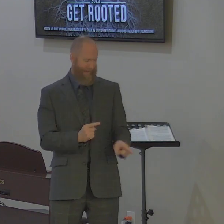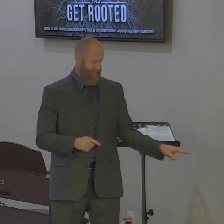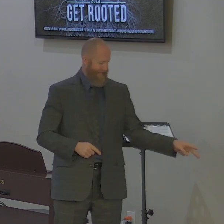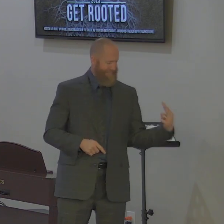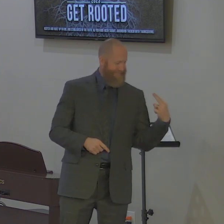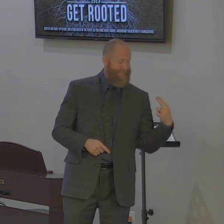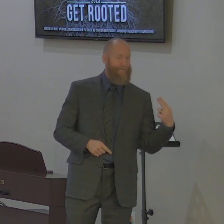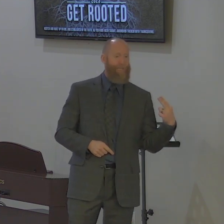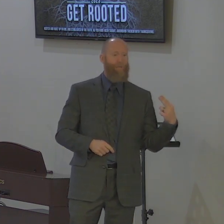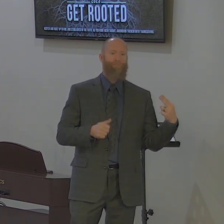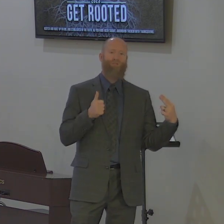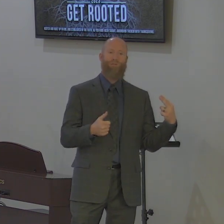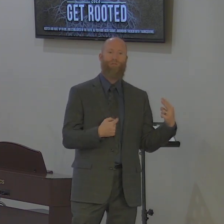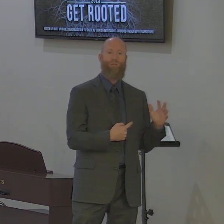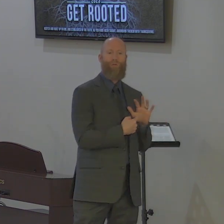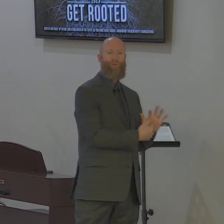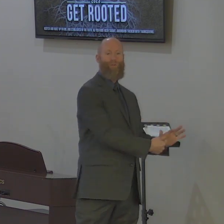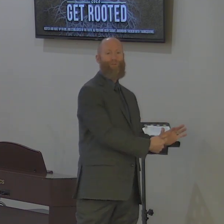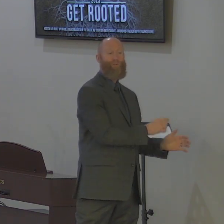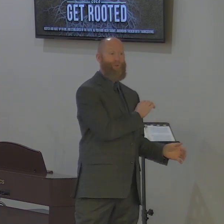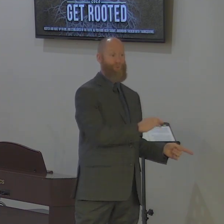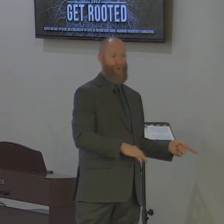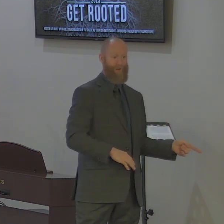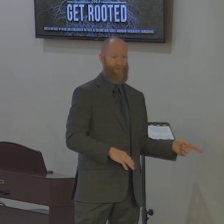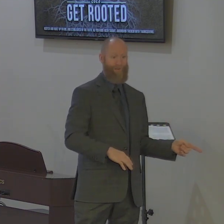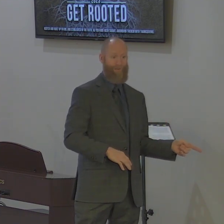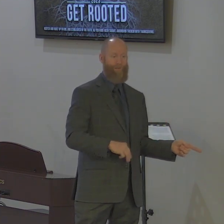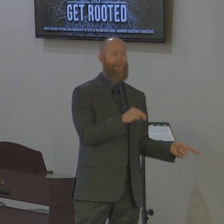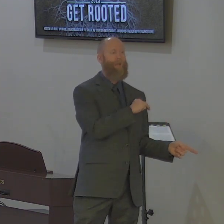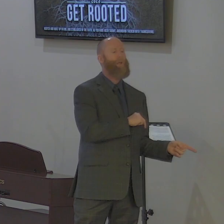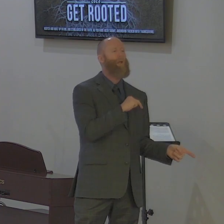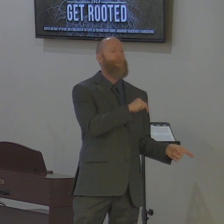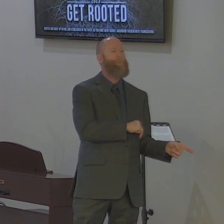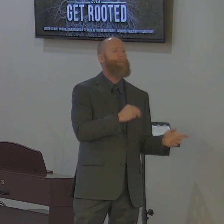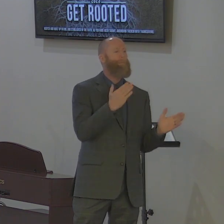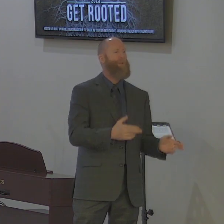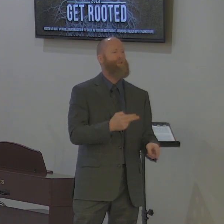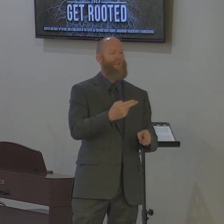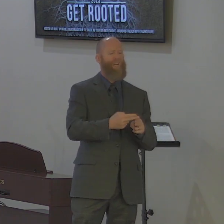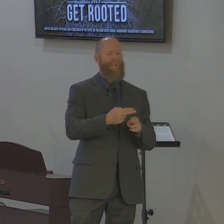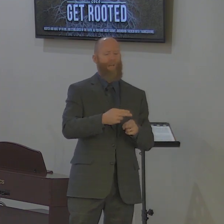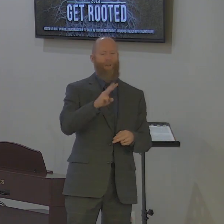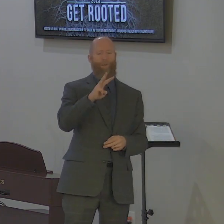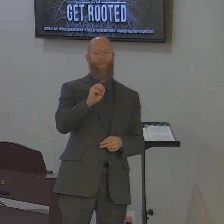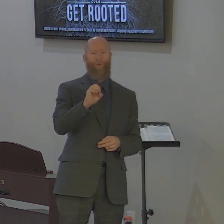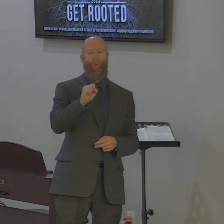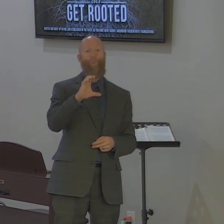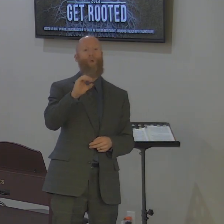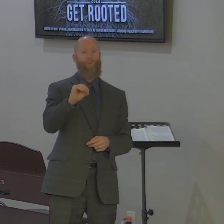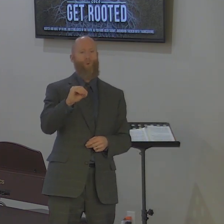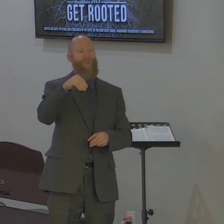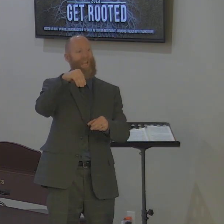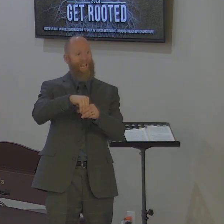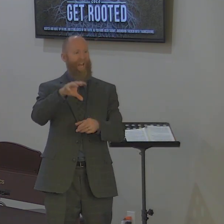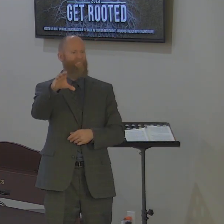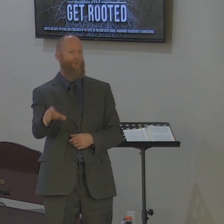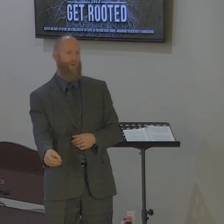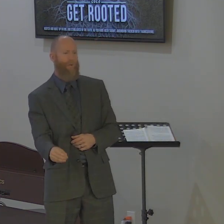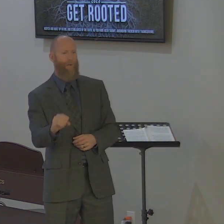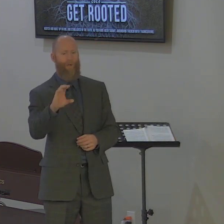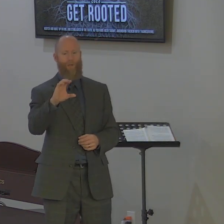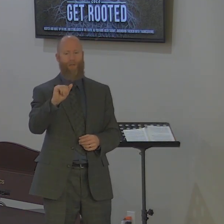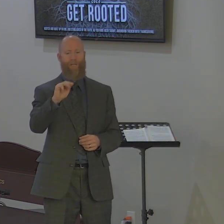I don't know if you've ever heard of a missionary named Charles Wesco. He was a missionary to Cameroon, Africa.